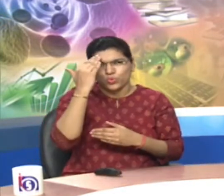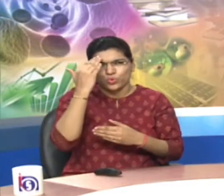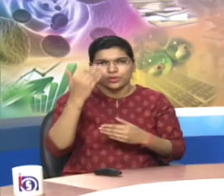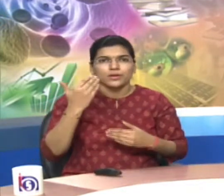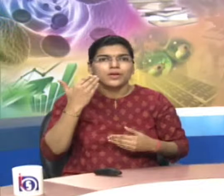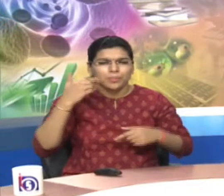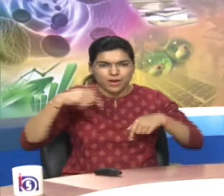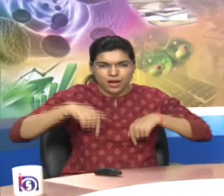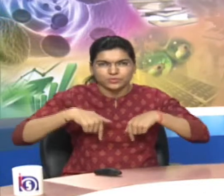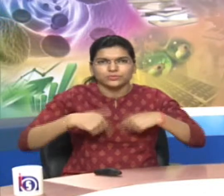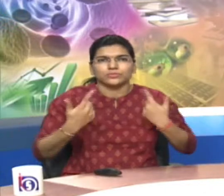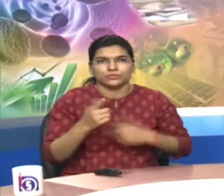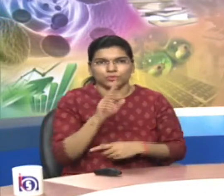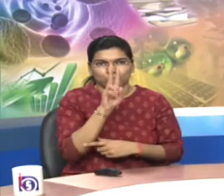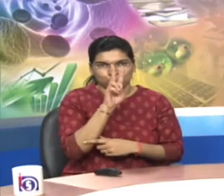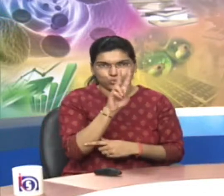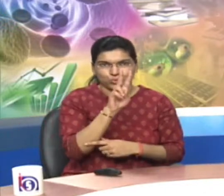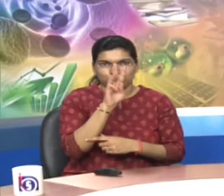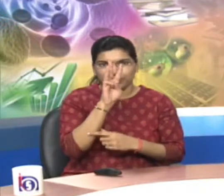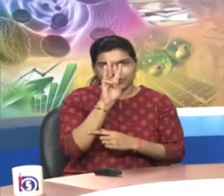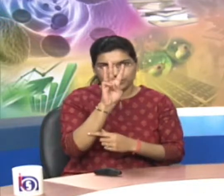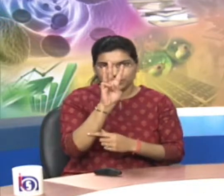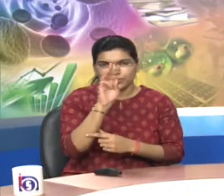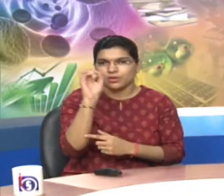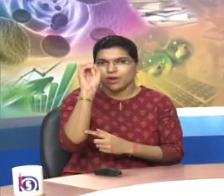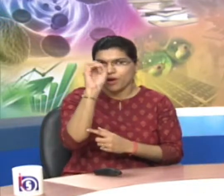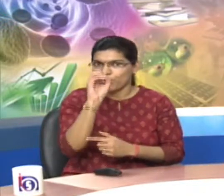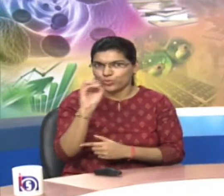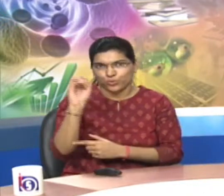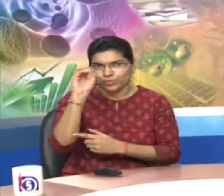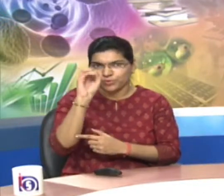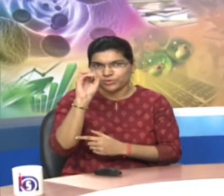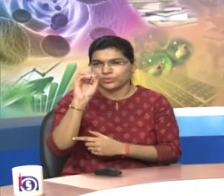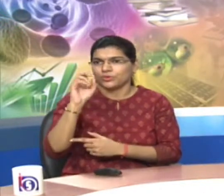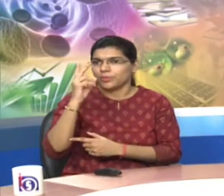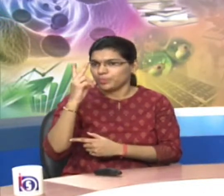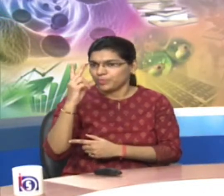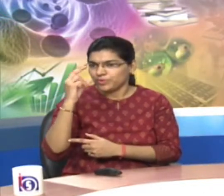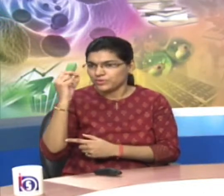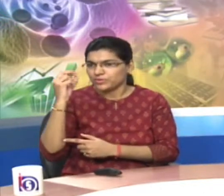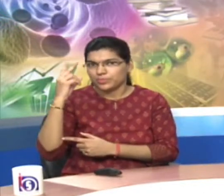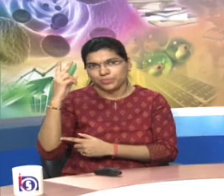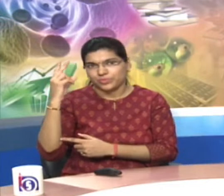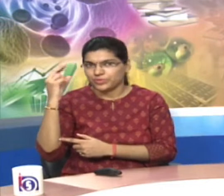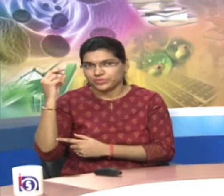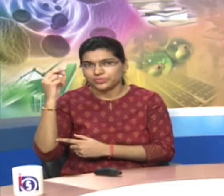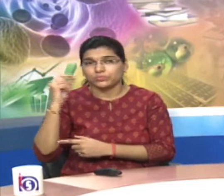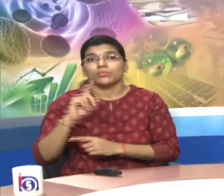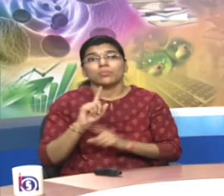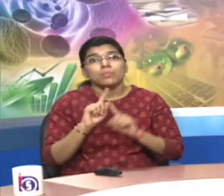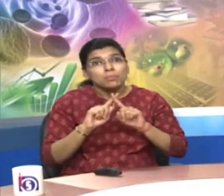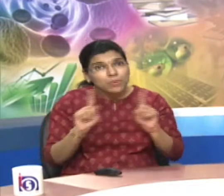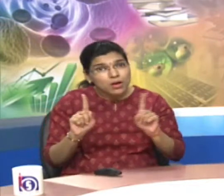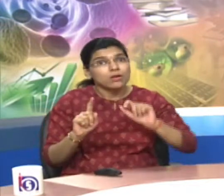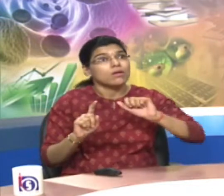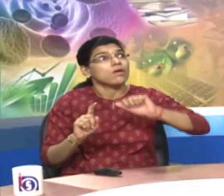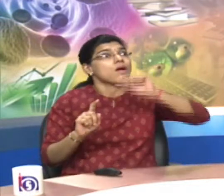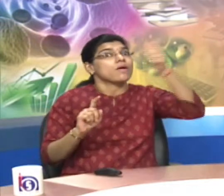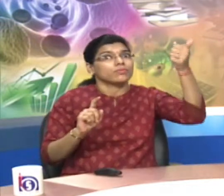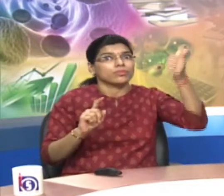If you want to put the name of, like today's date, you need to put today is this